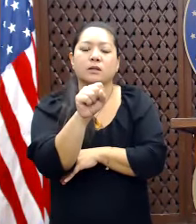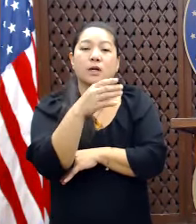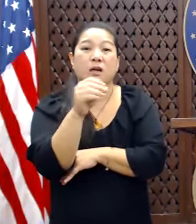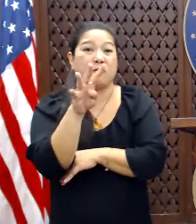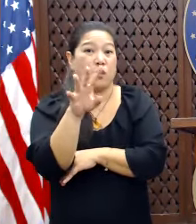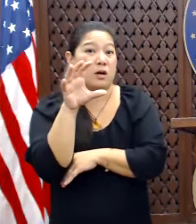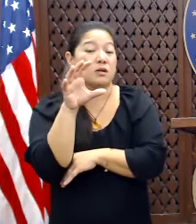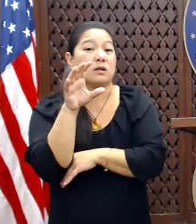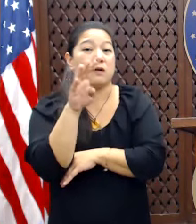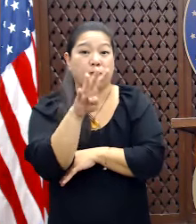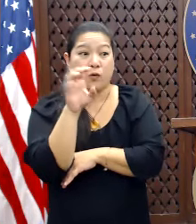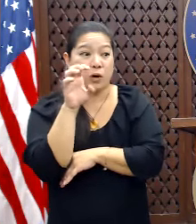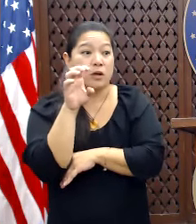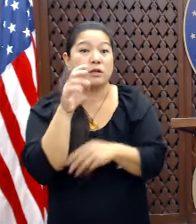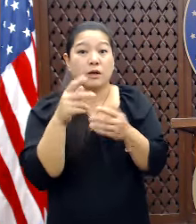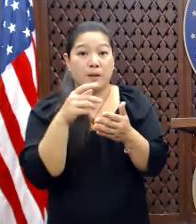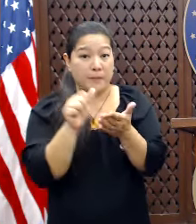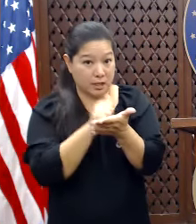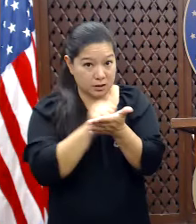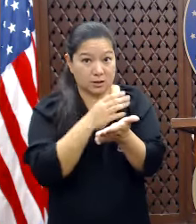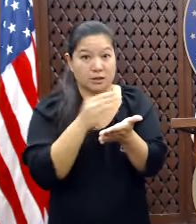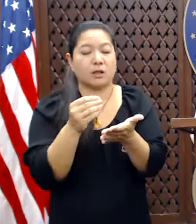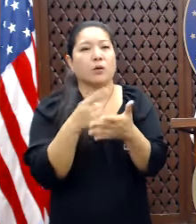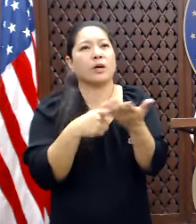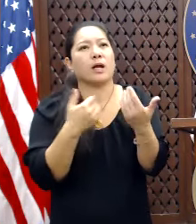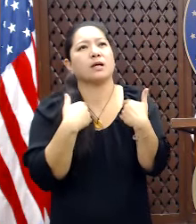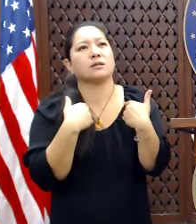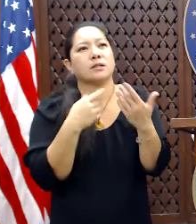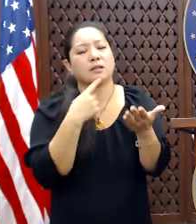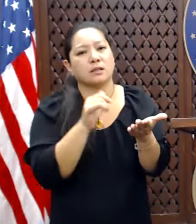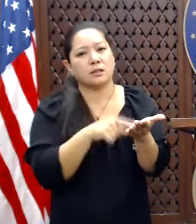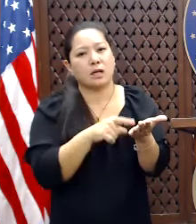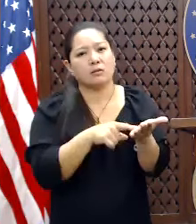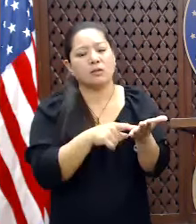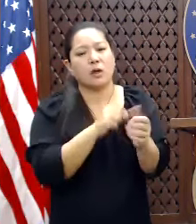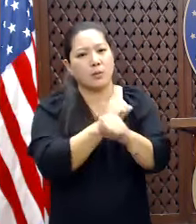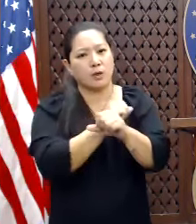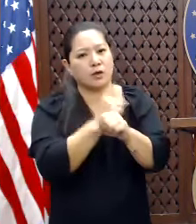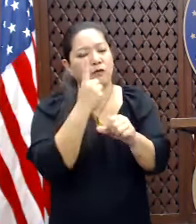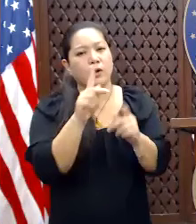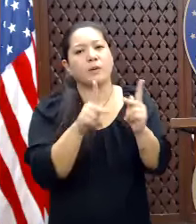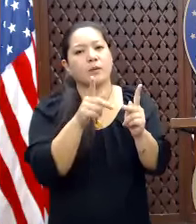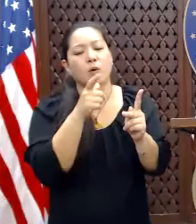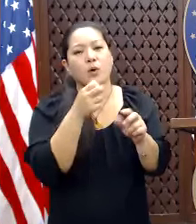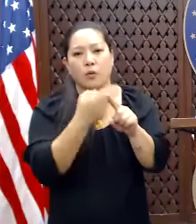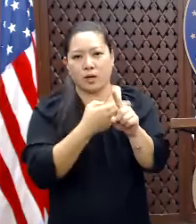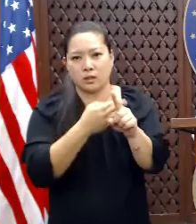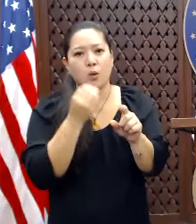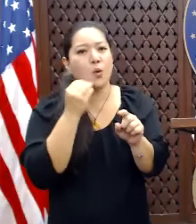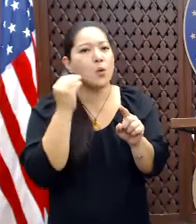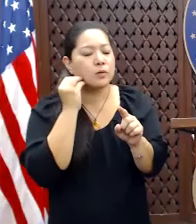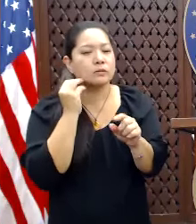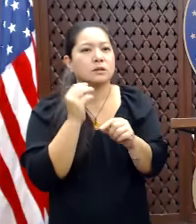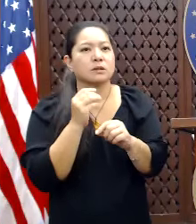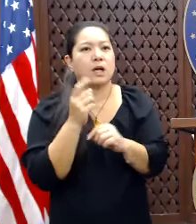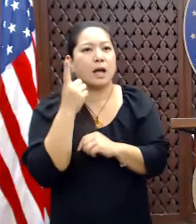but there's a provision there that has protection for the people that are renting. I think one